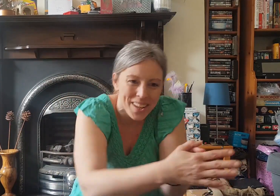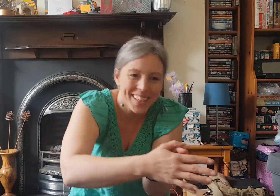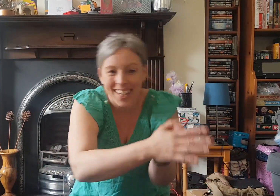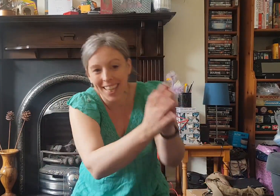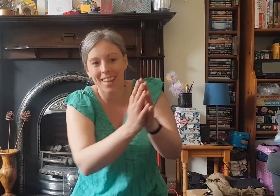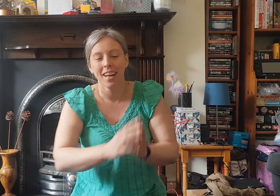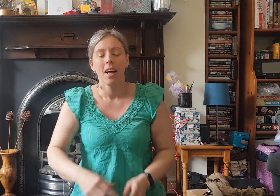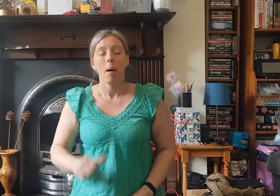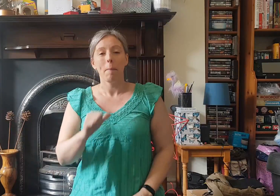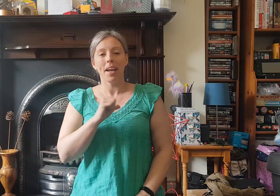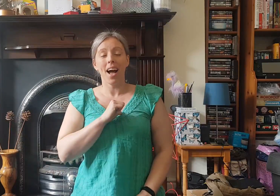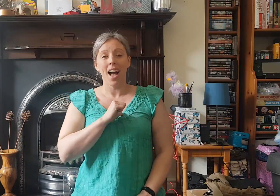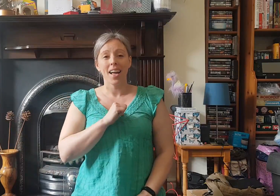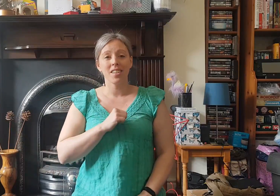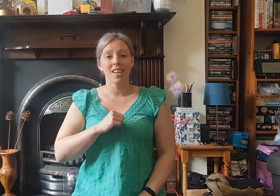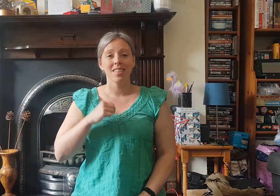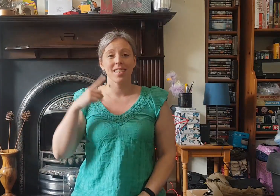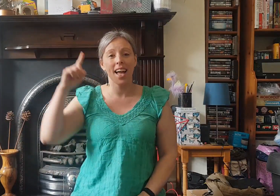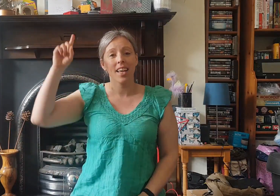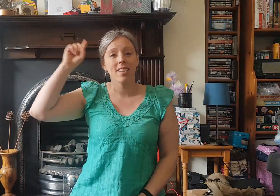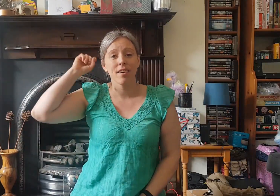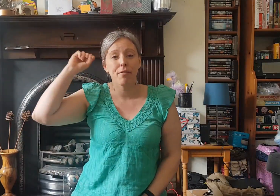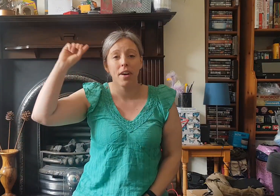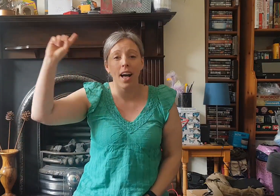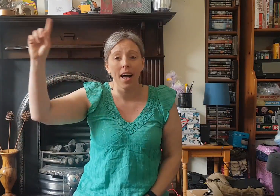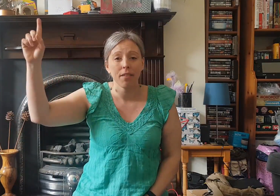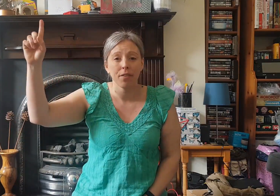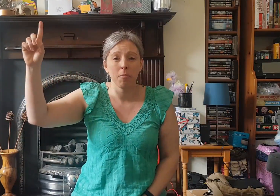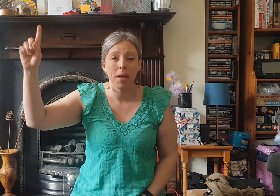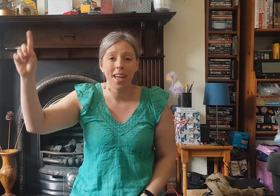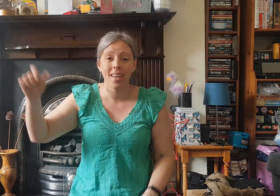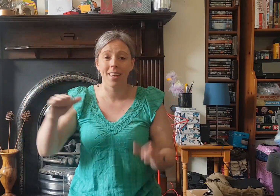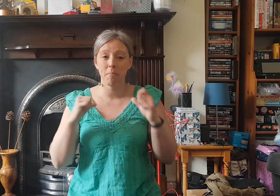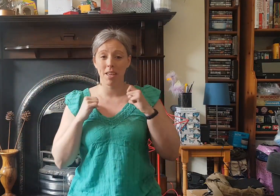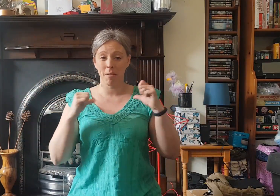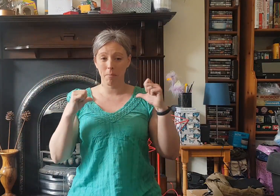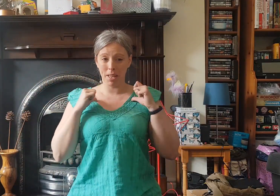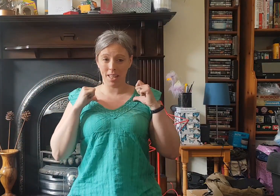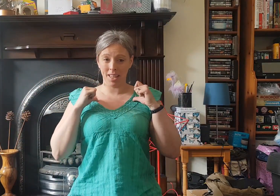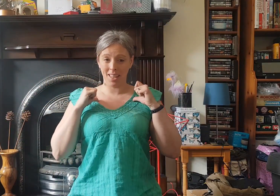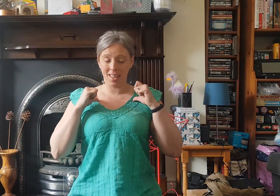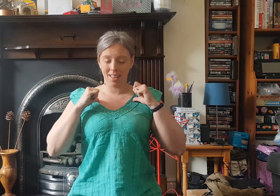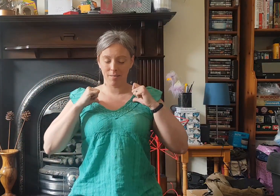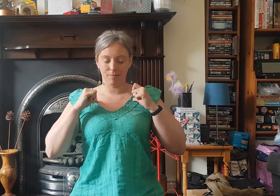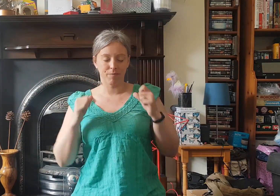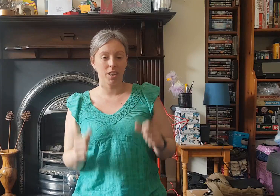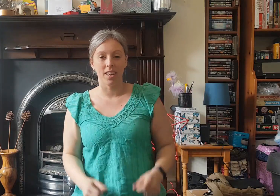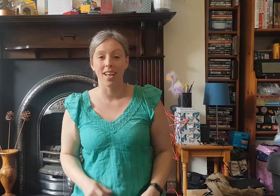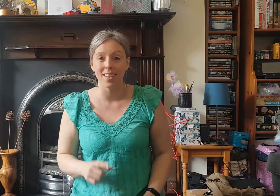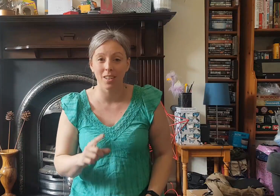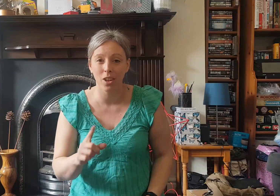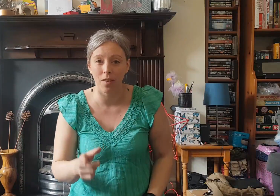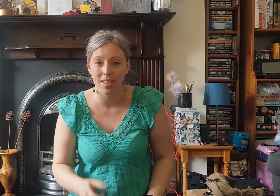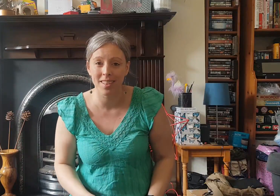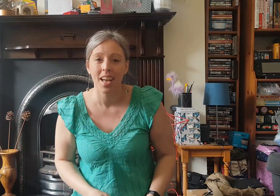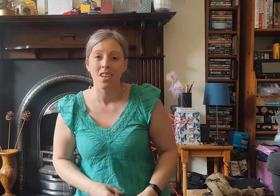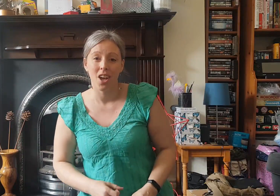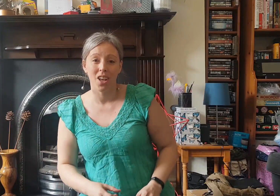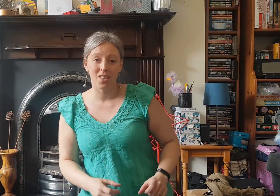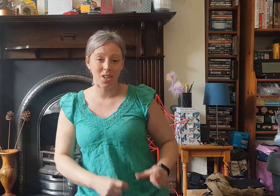gleam but i just thank you father for making me me here's our chorus because you